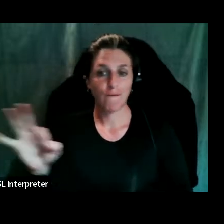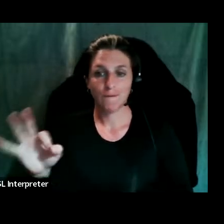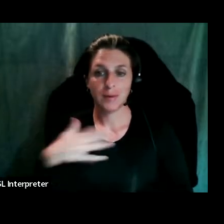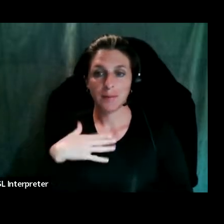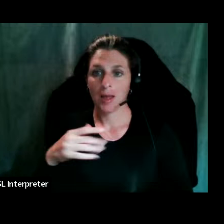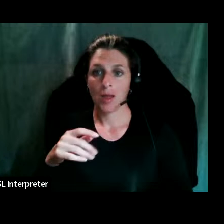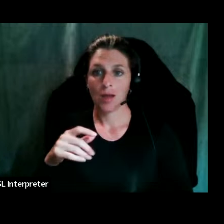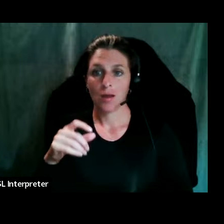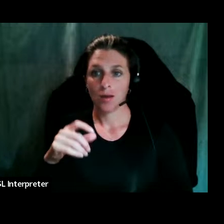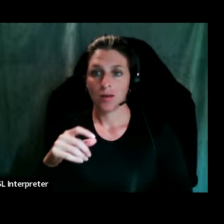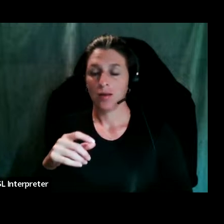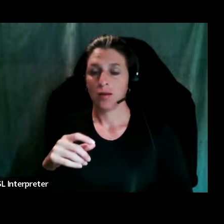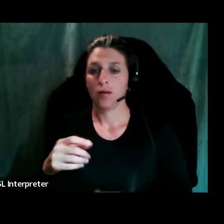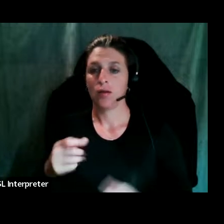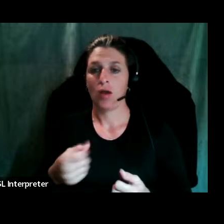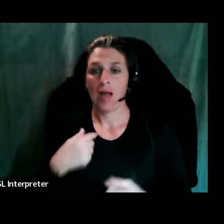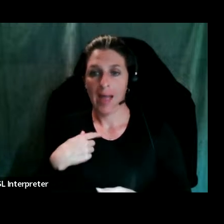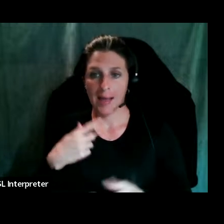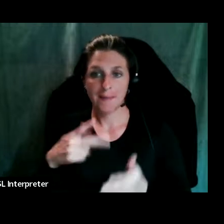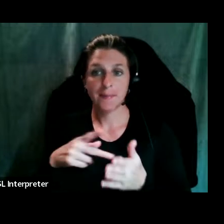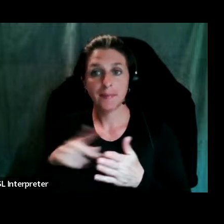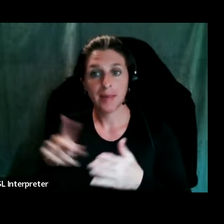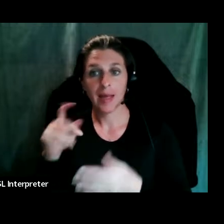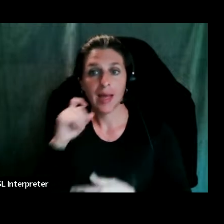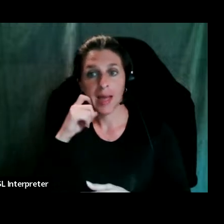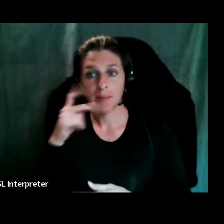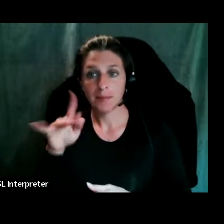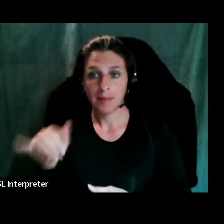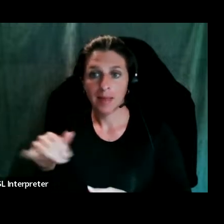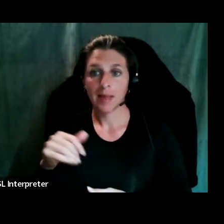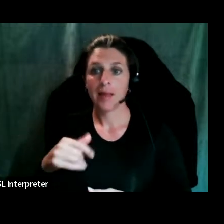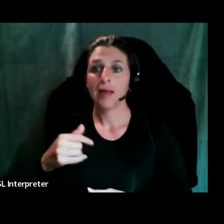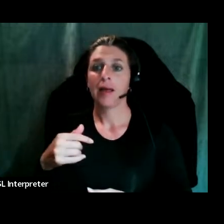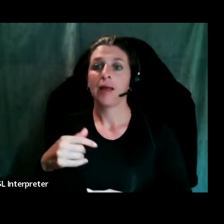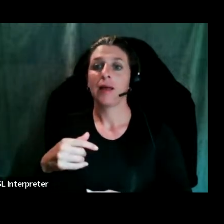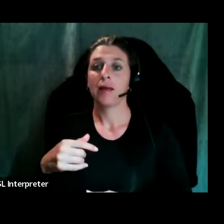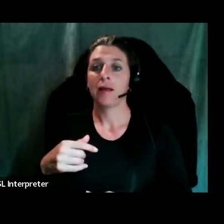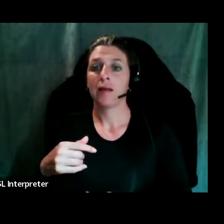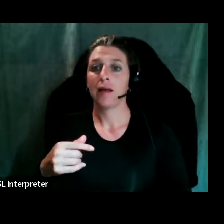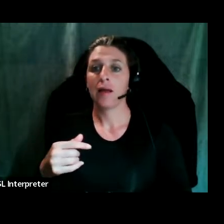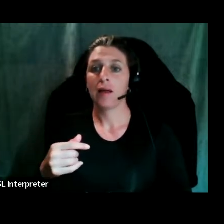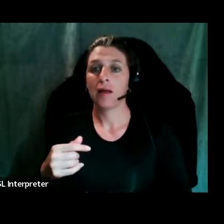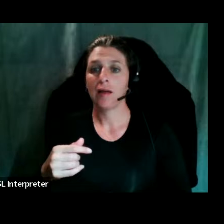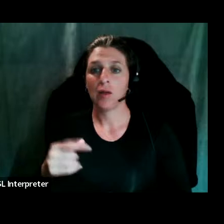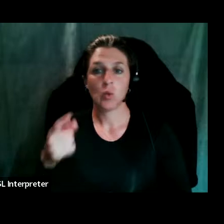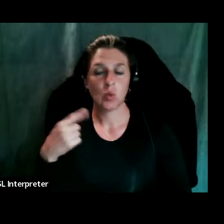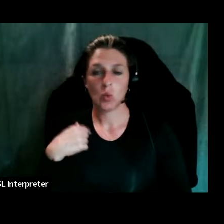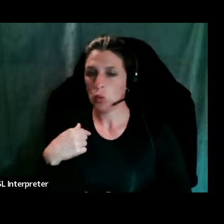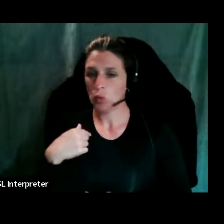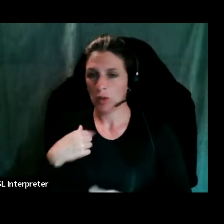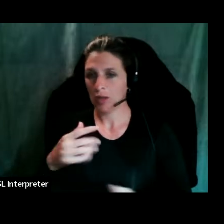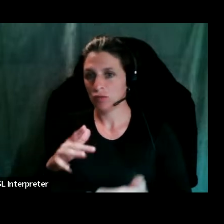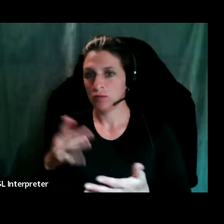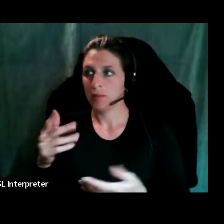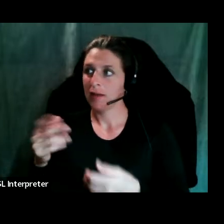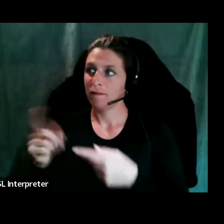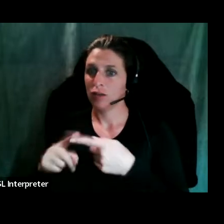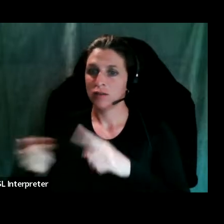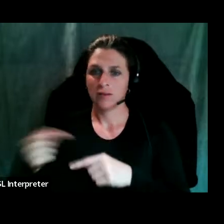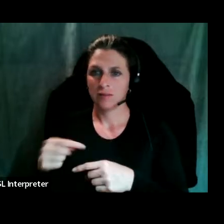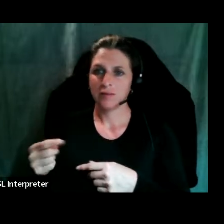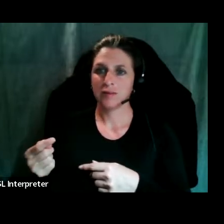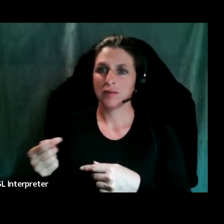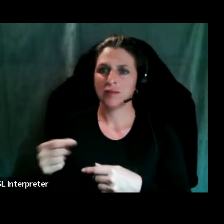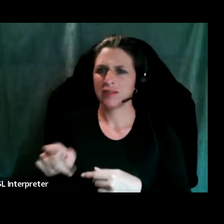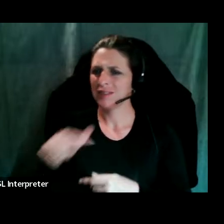for Apple Pay, or friends will come in the car. I don't want to be rude and disruptive, but we have to disrupt that. They're not saying the N-word